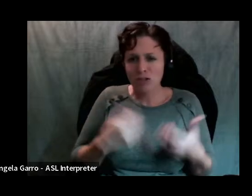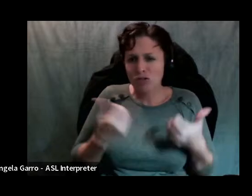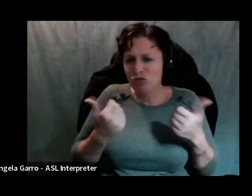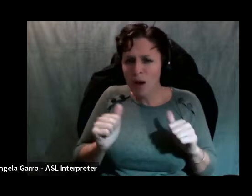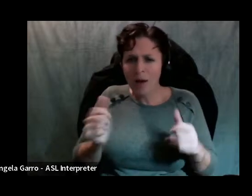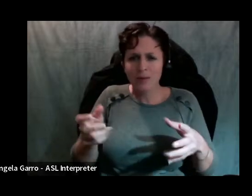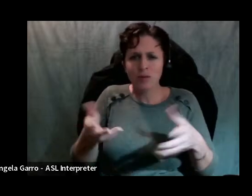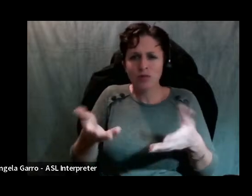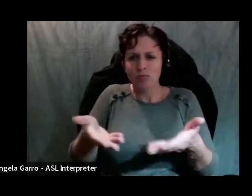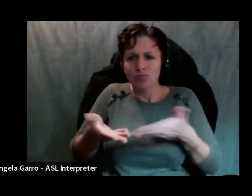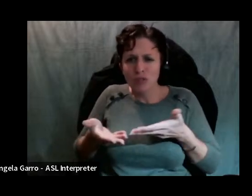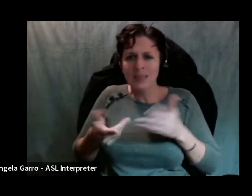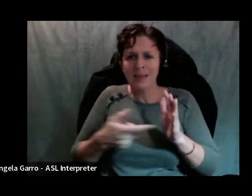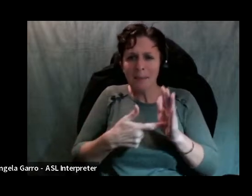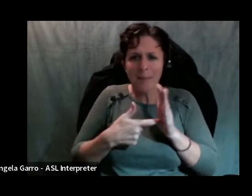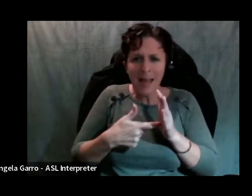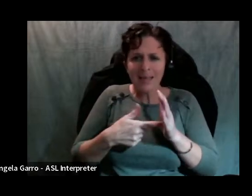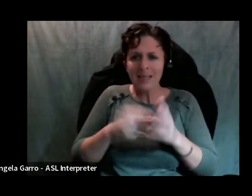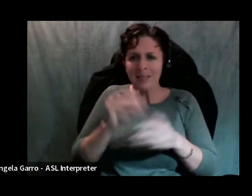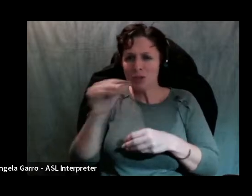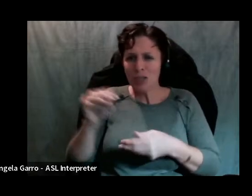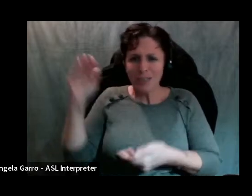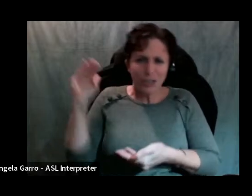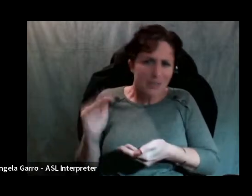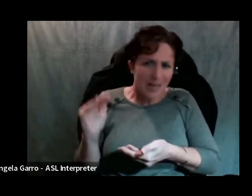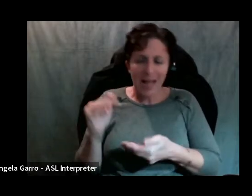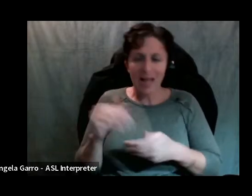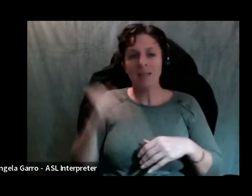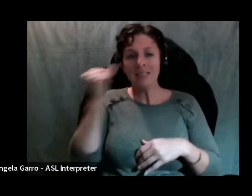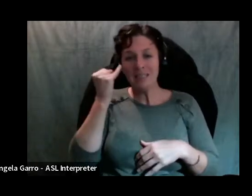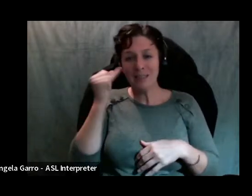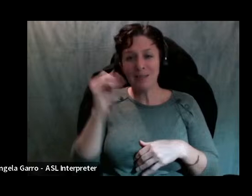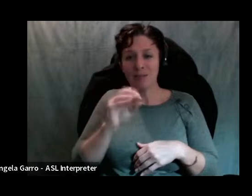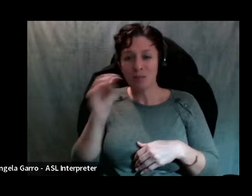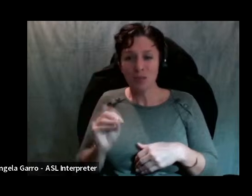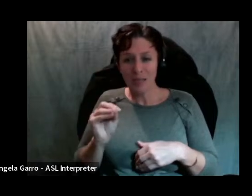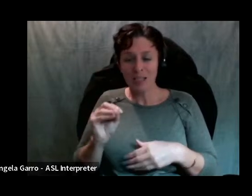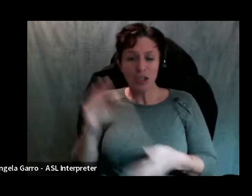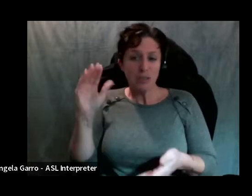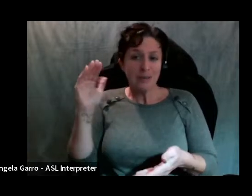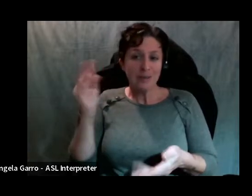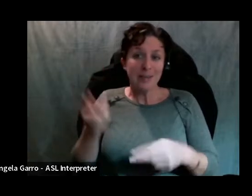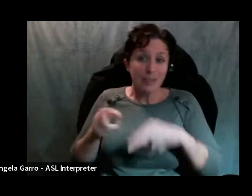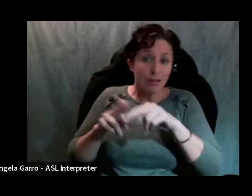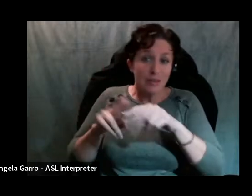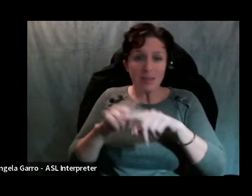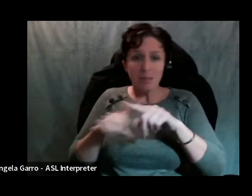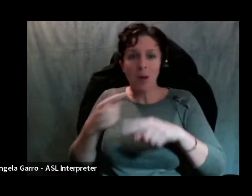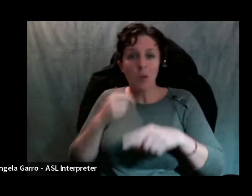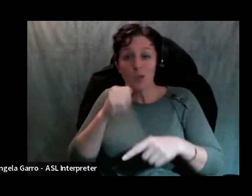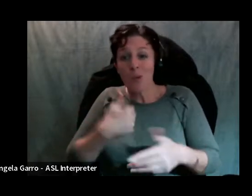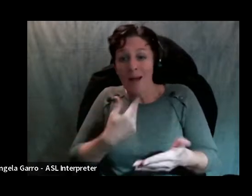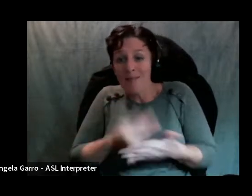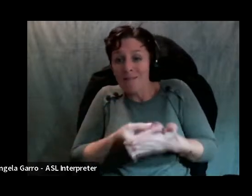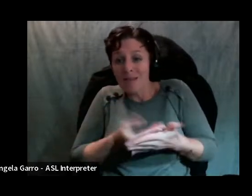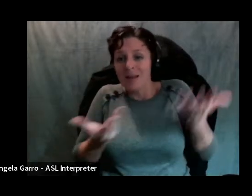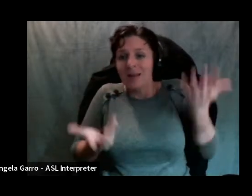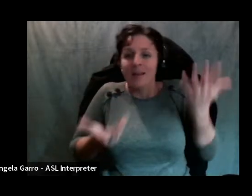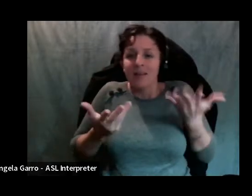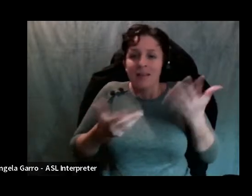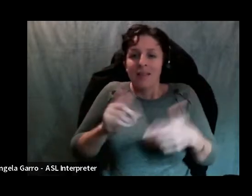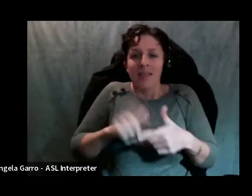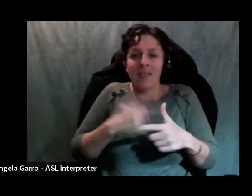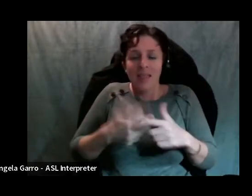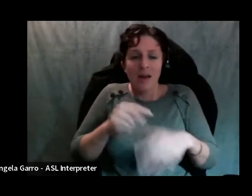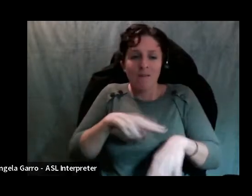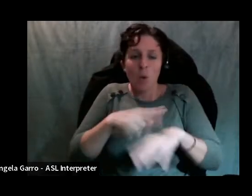that mandated percentage down. If the percentage mandated is increased, but yet we don't have the funding to go with that, then of course we